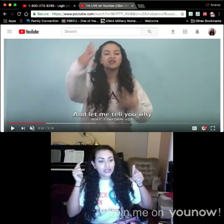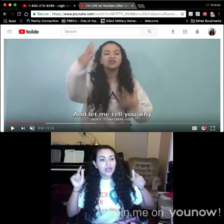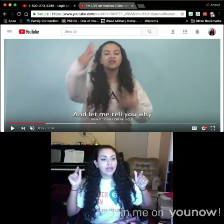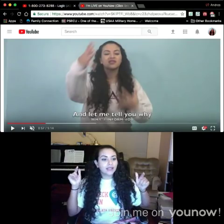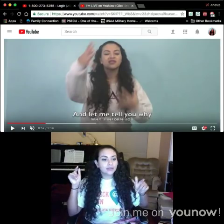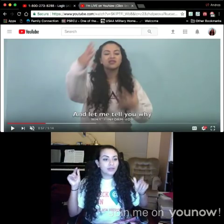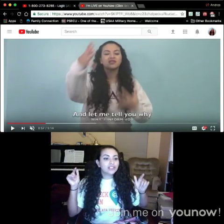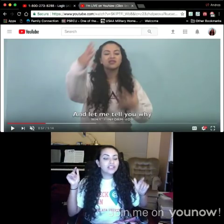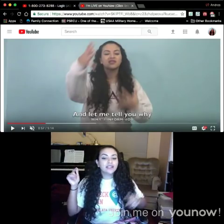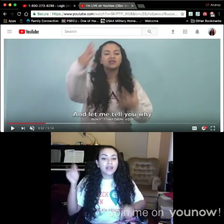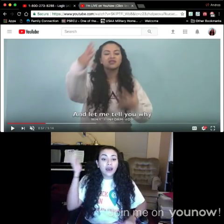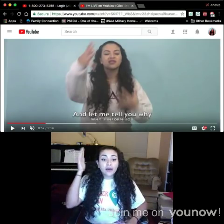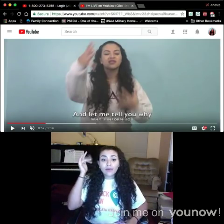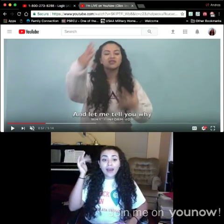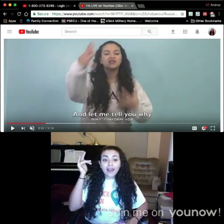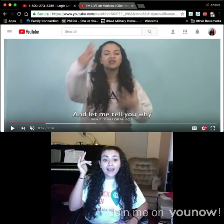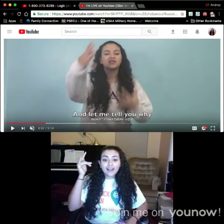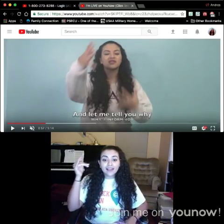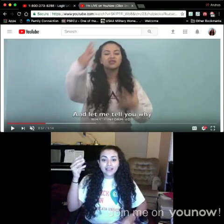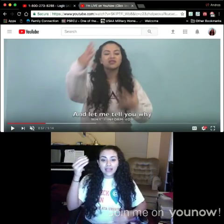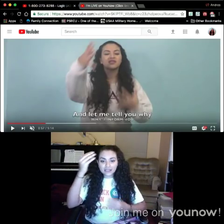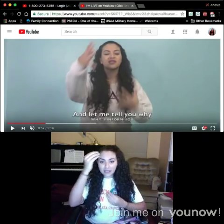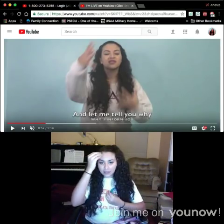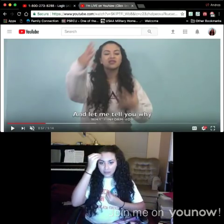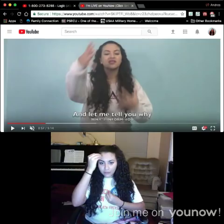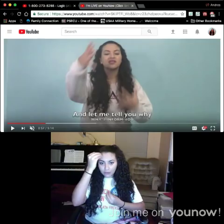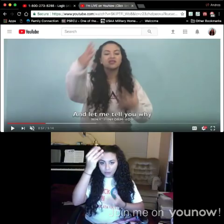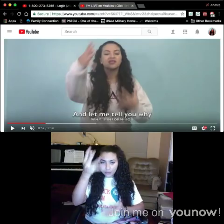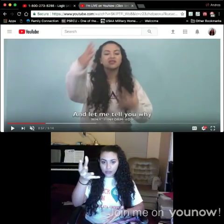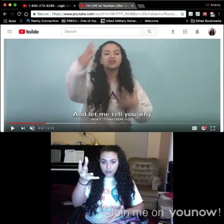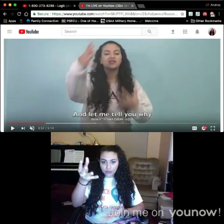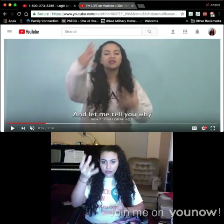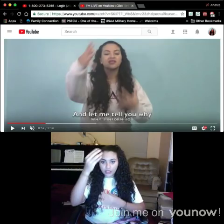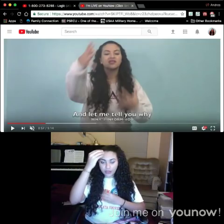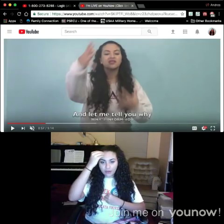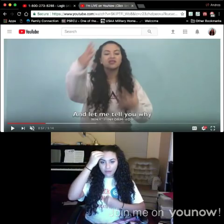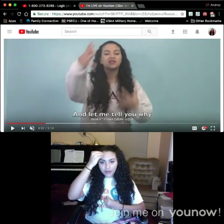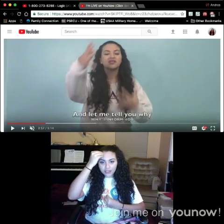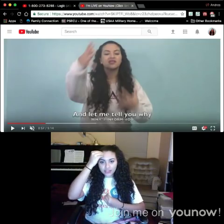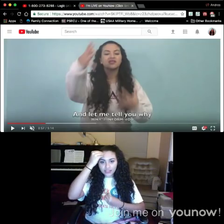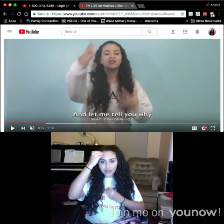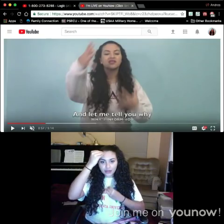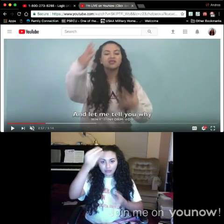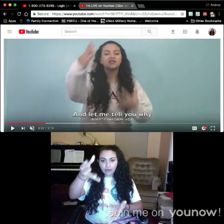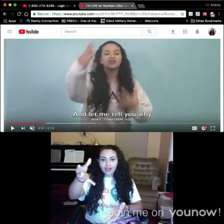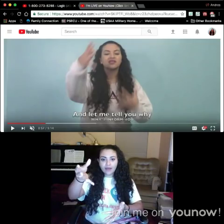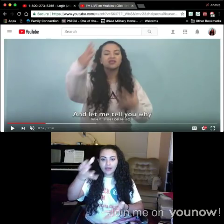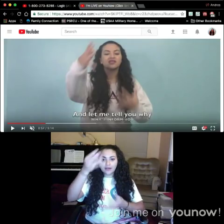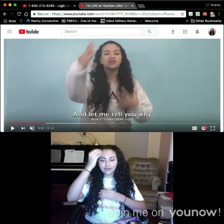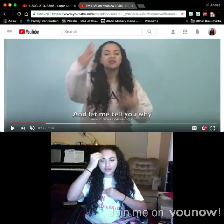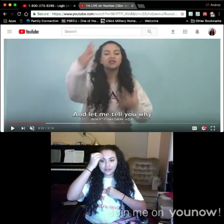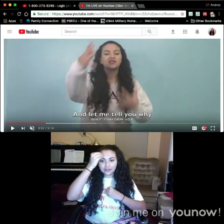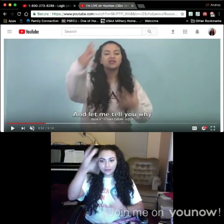questiony expression. Why? And then I sign inform you. Like you have knowledge and you're throwing it out